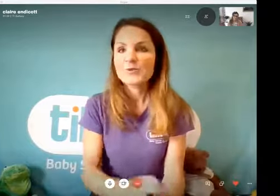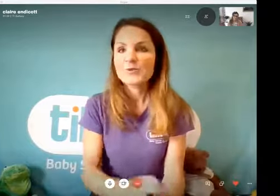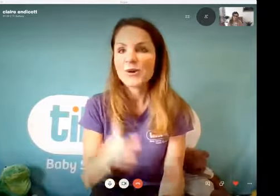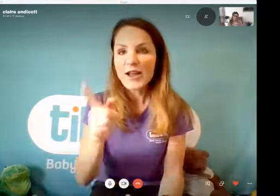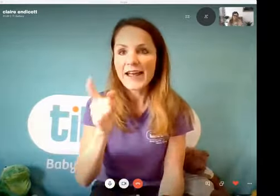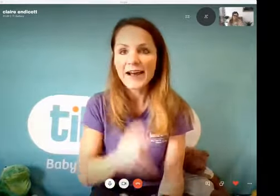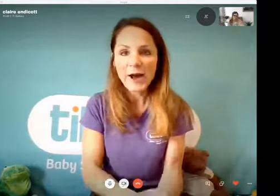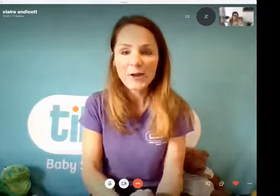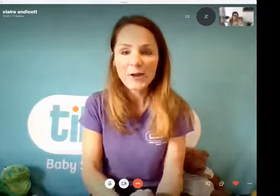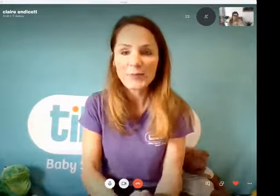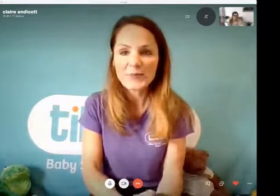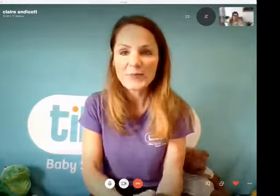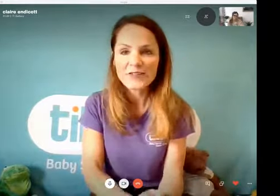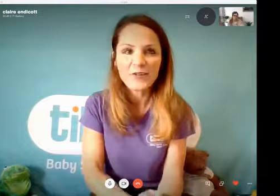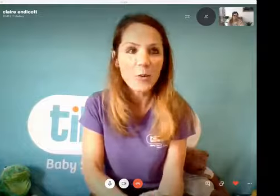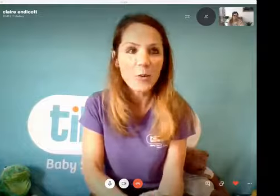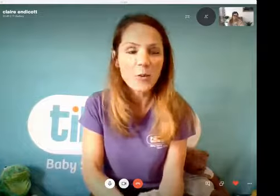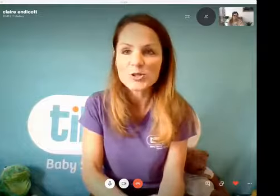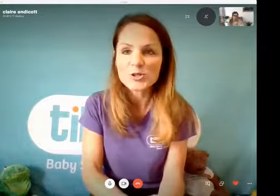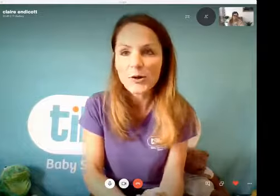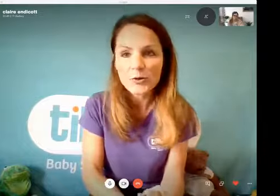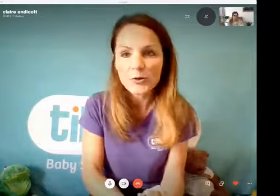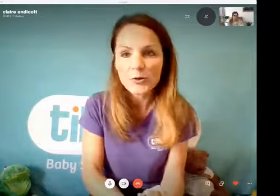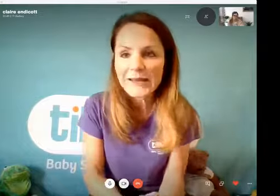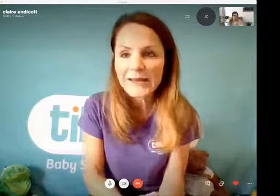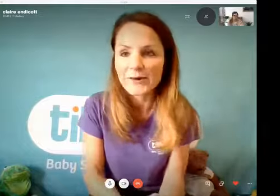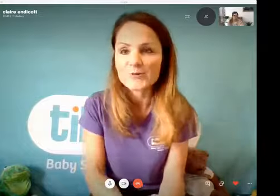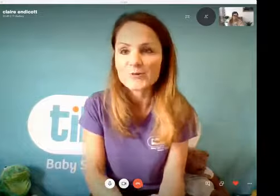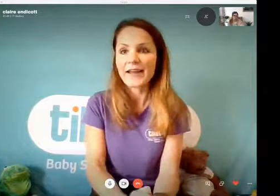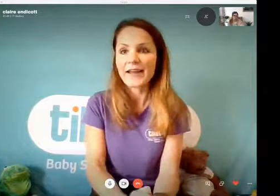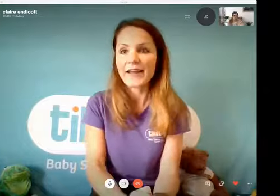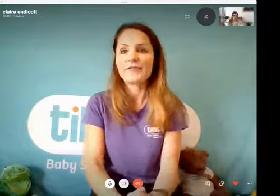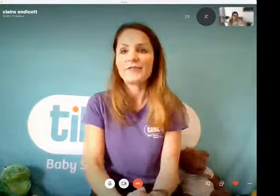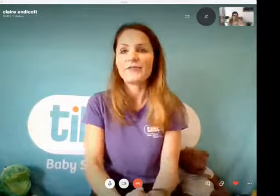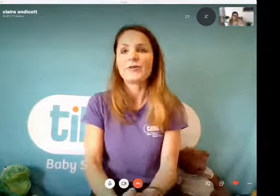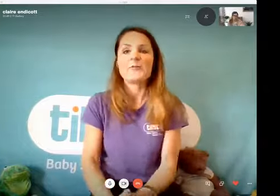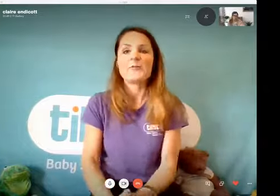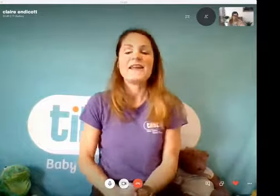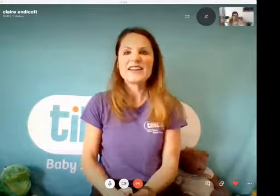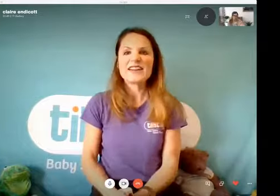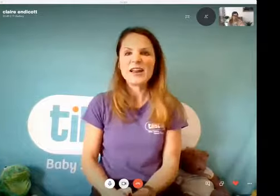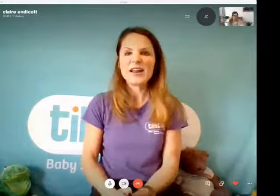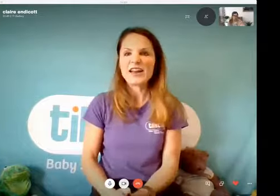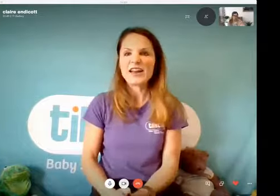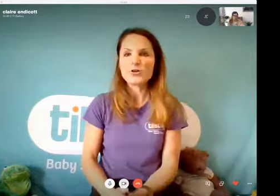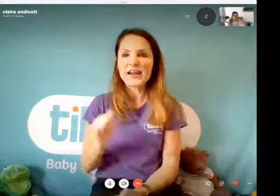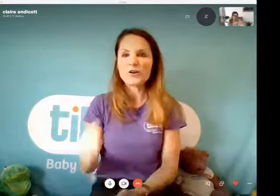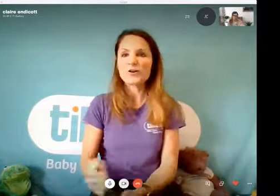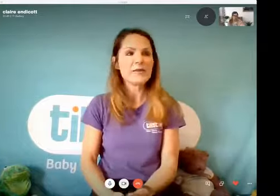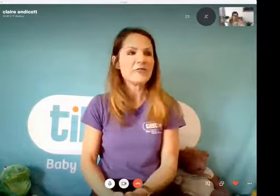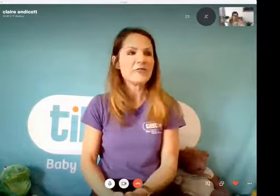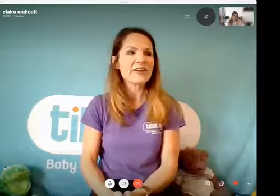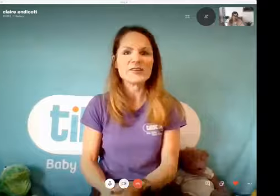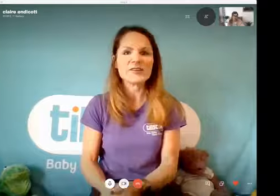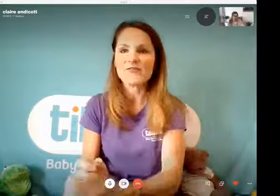at home. Even if you've got a 1 or 2 week old or 3 week old, try it for me. Let's try and get a new record. I think my record is 7 weeks,